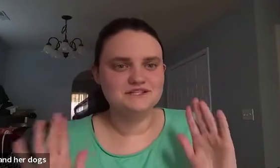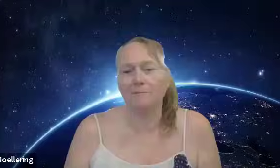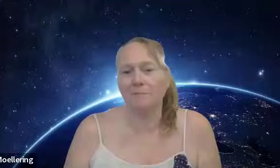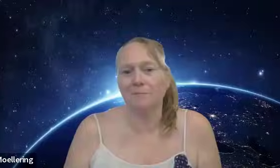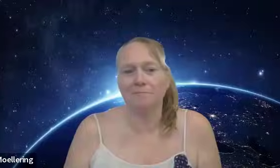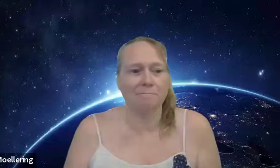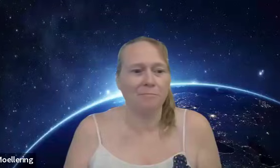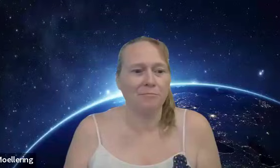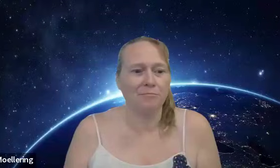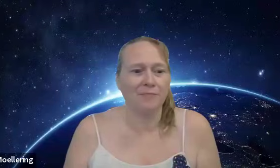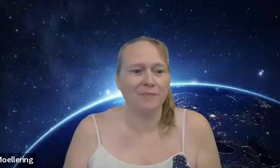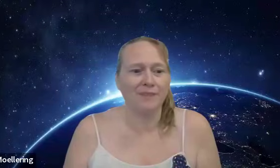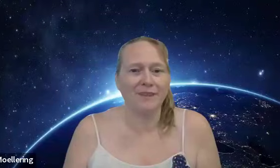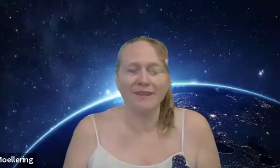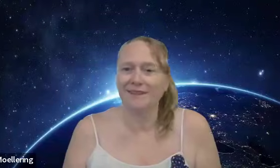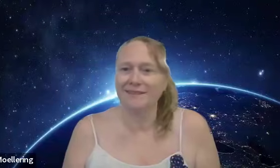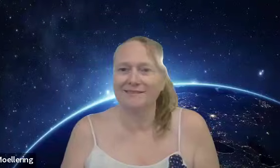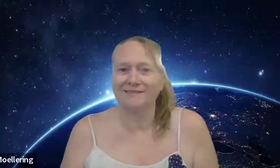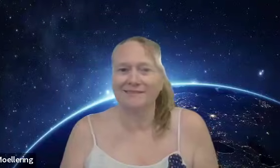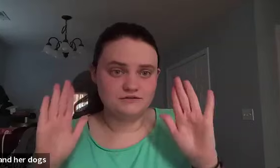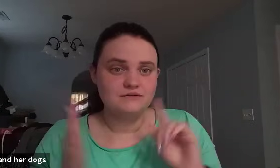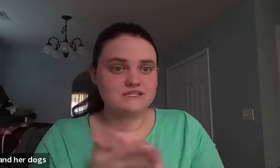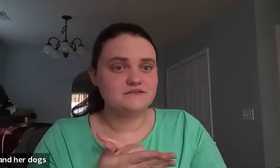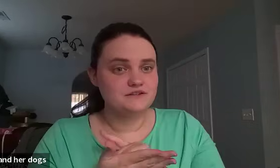So, yeah. well, I hope you guys have a wonderful rest of y'all's